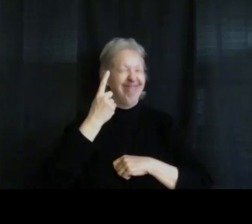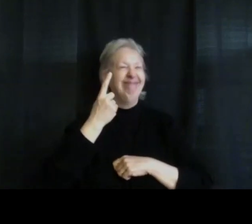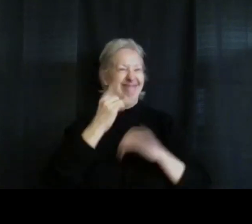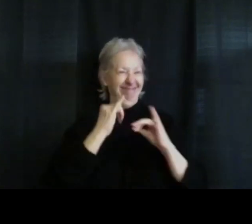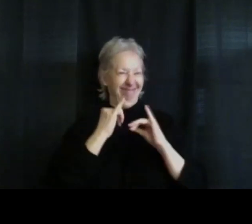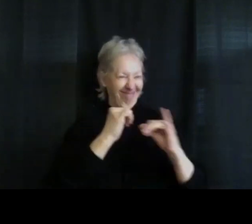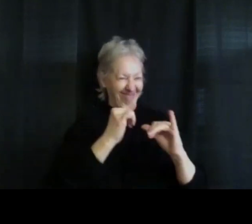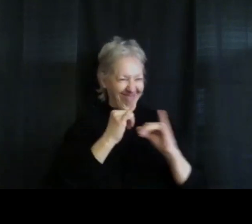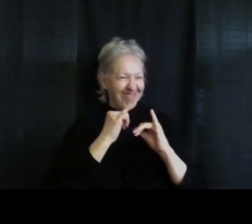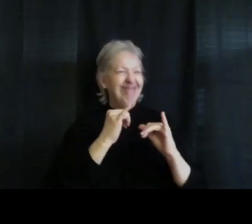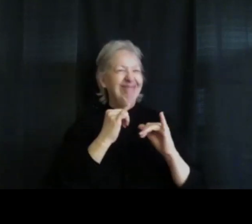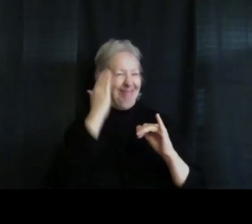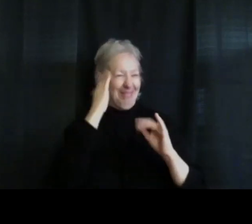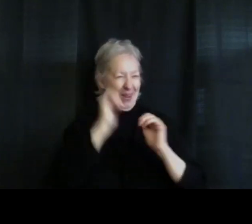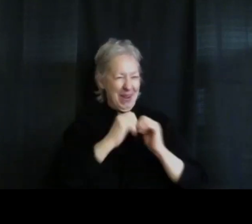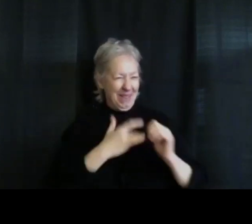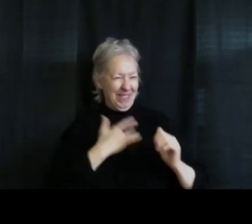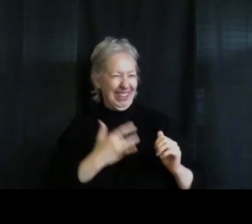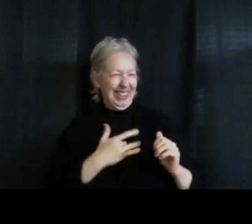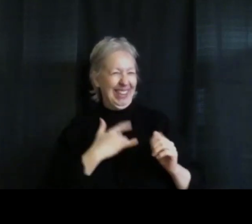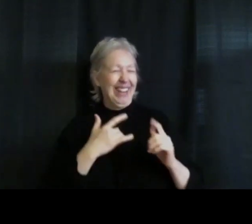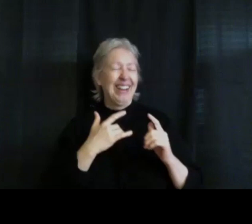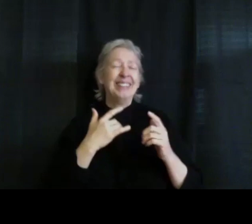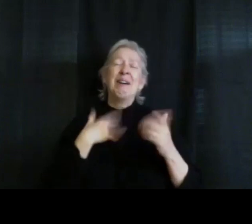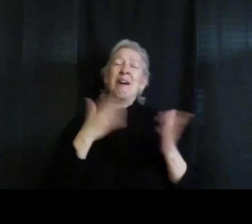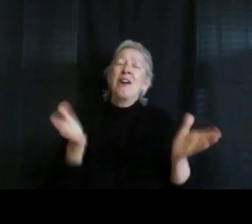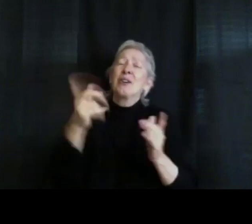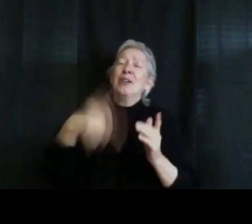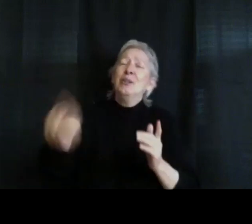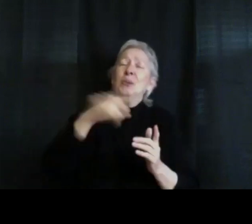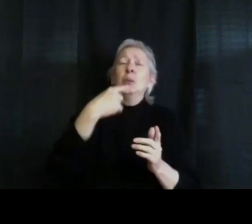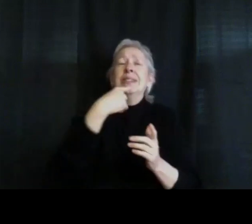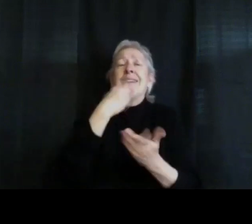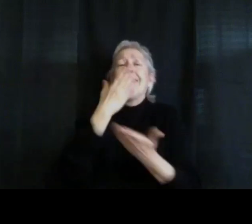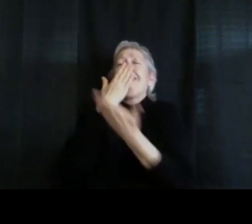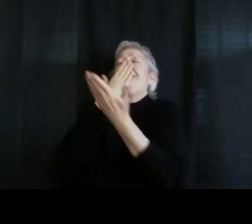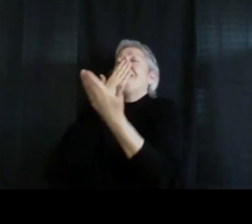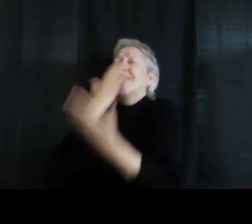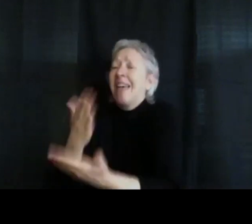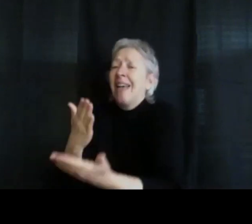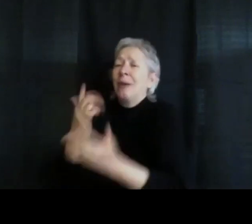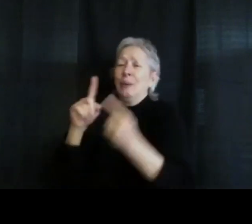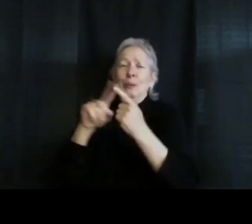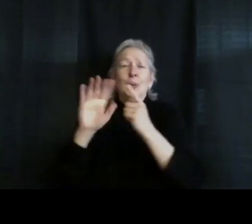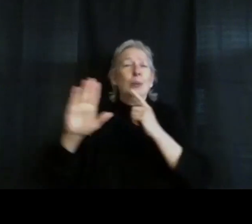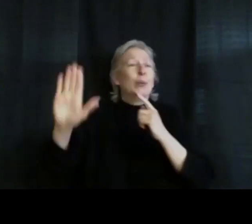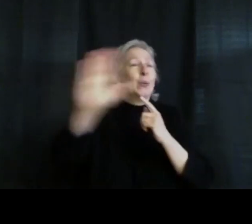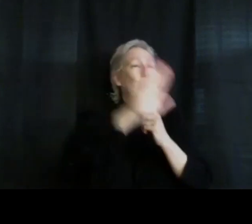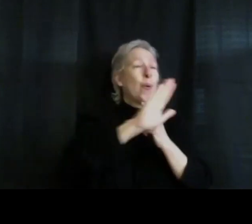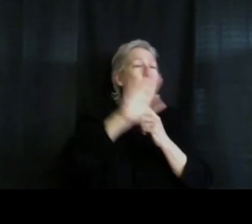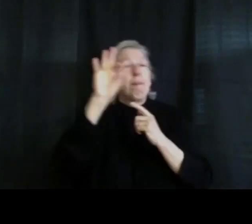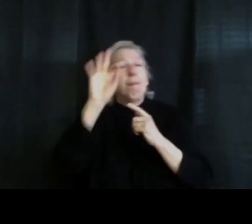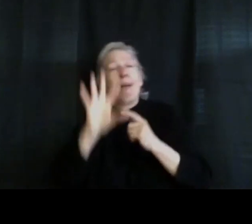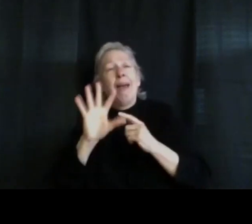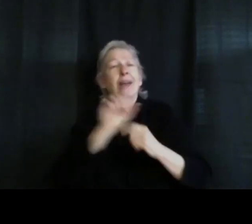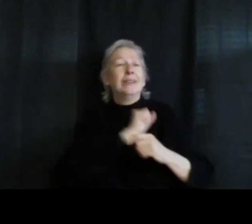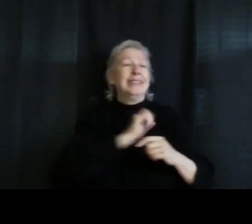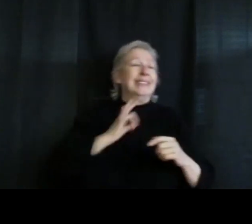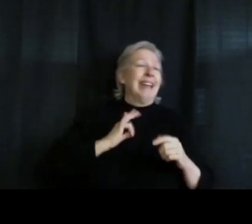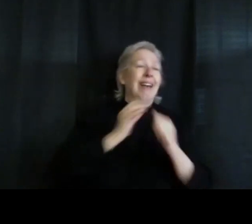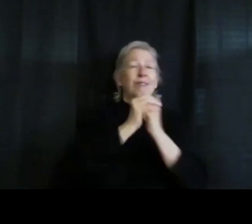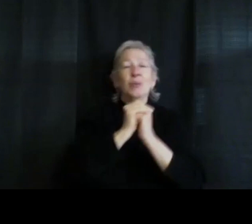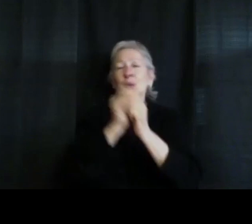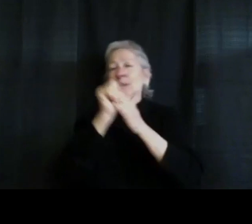me in praising and thanking all your congregations, worship leaders, and staff. Our